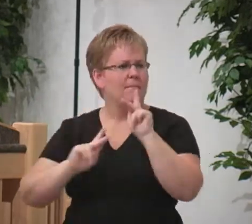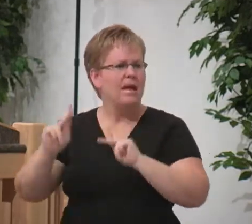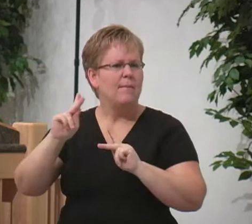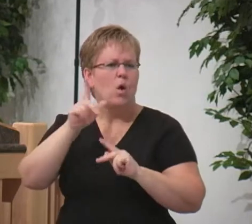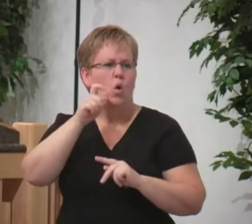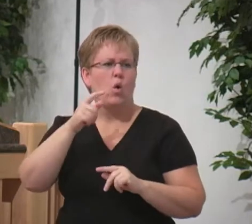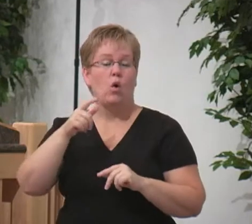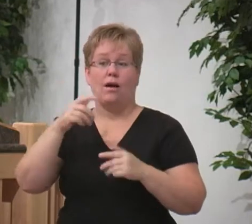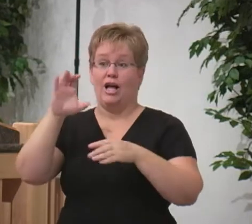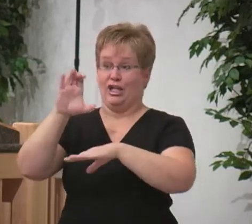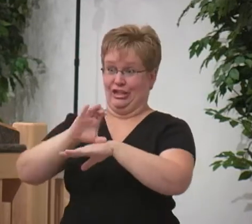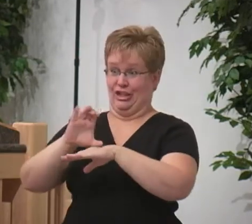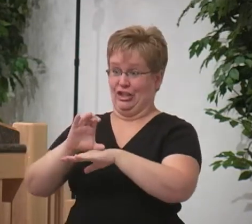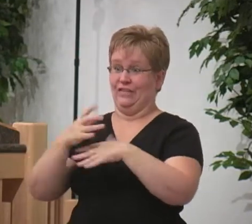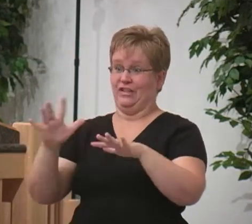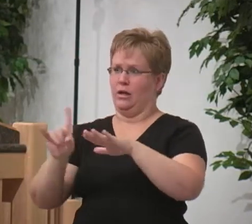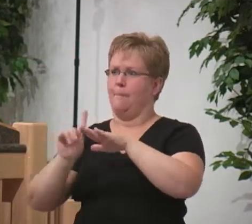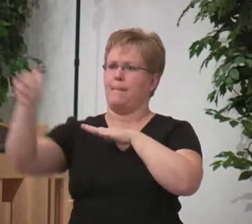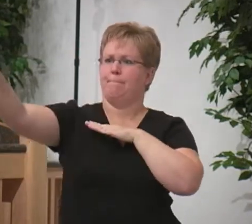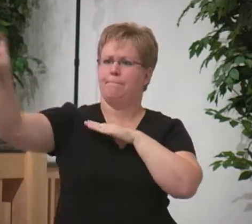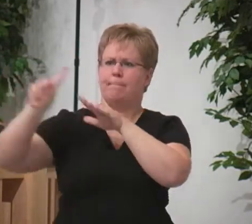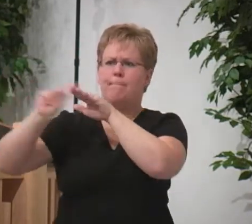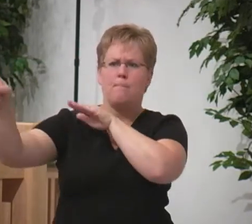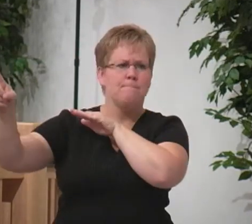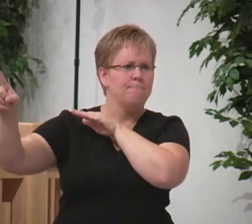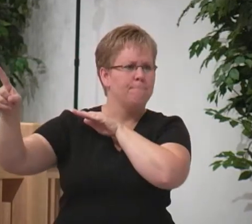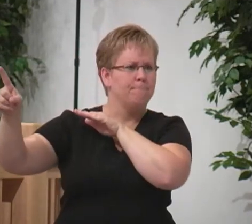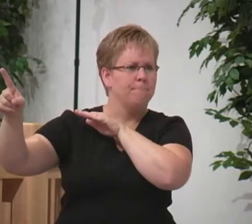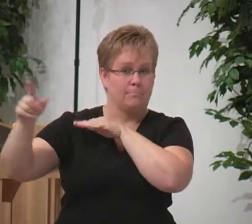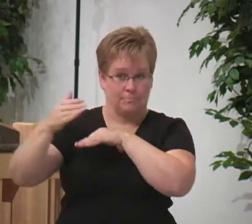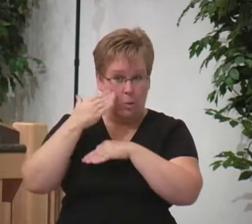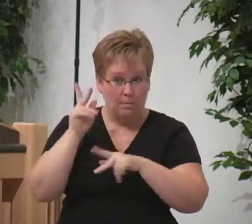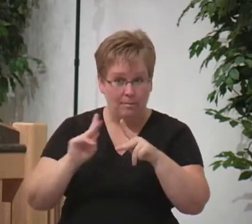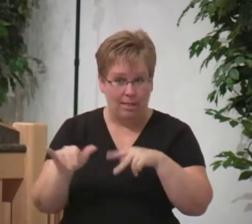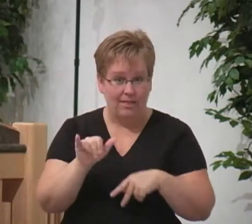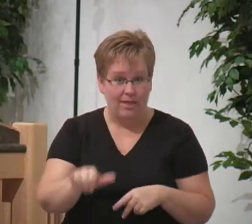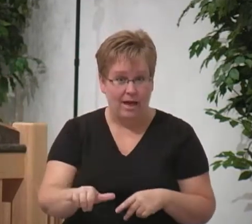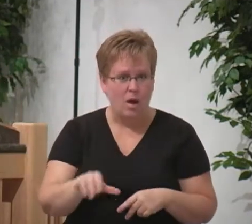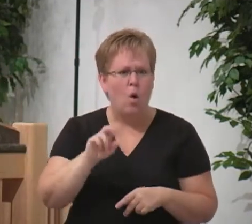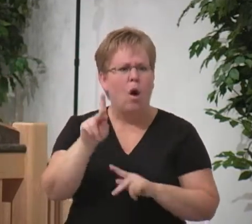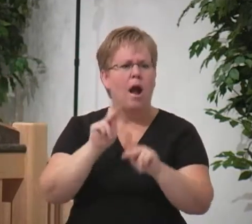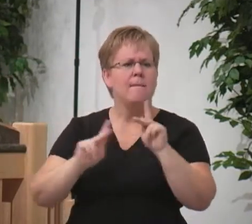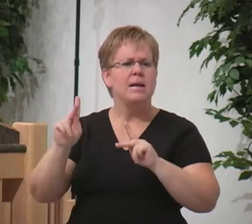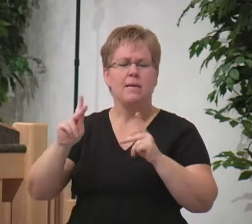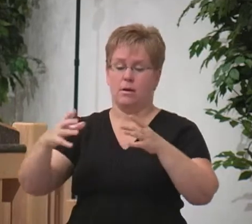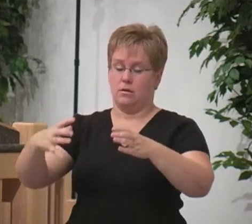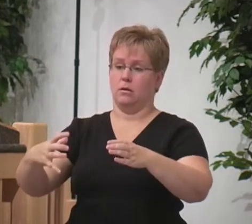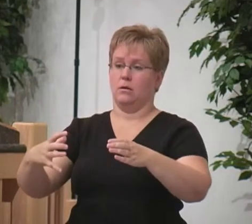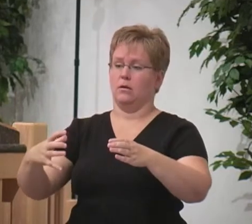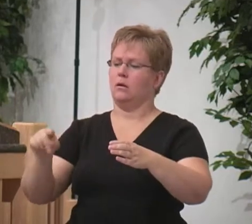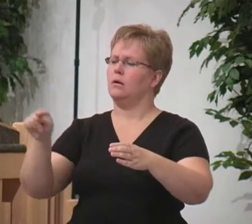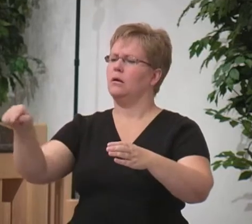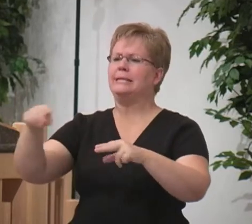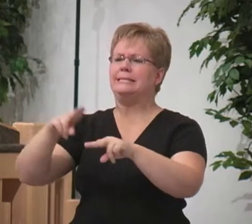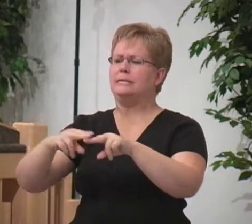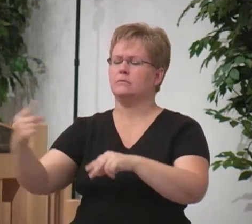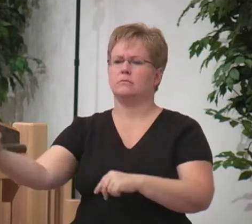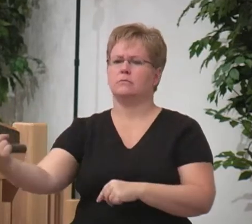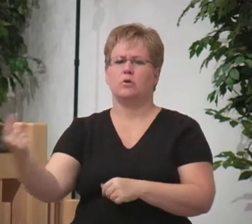back door before worship even ends. Or people who are hanging out on the fringes drinking coffee with no one to talk to